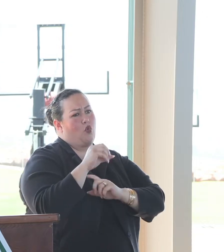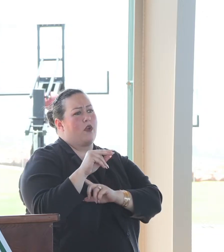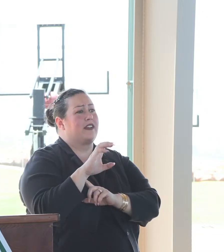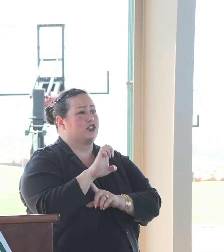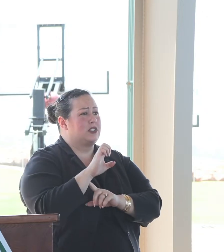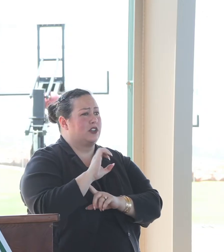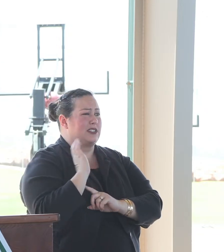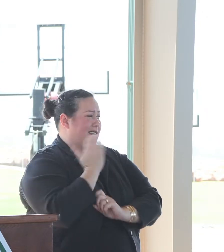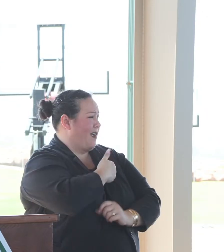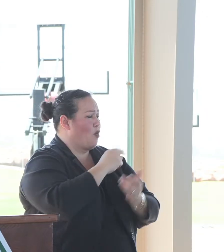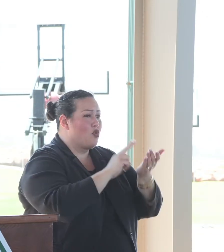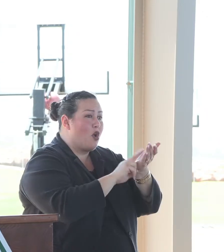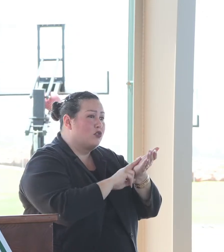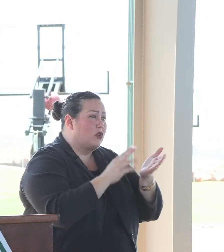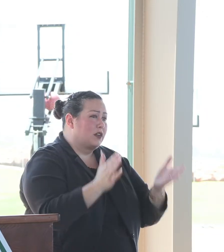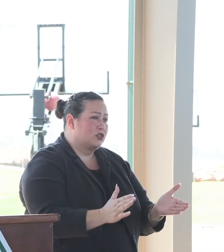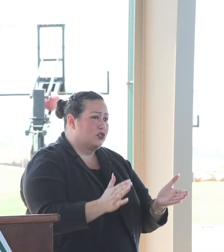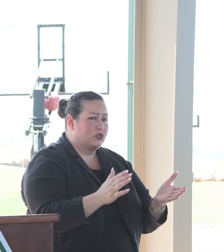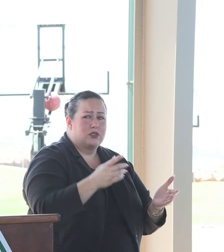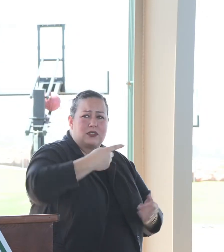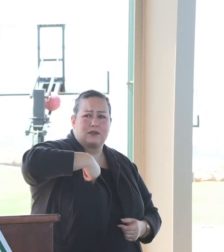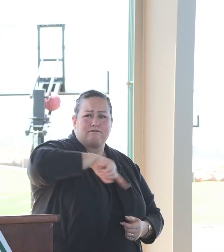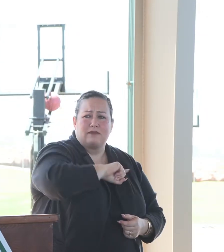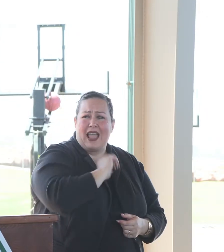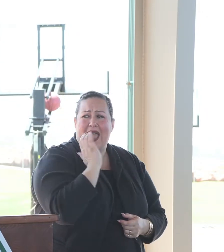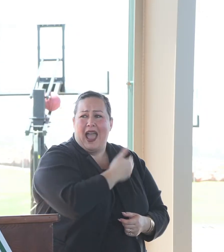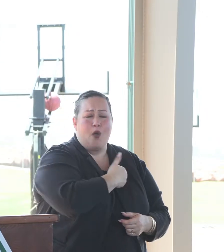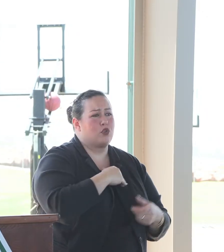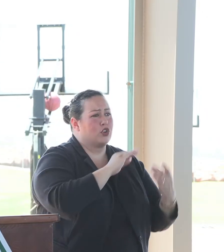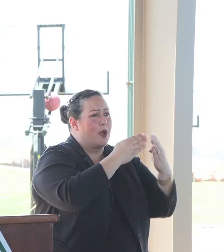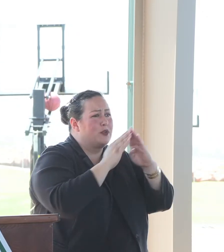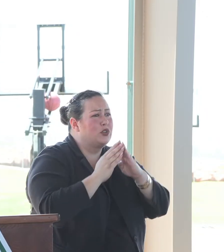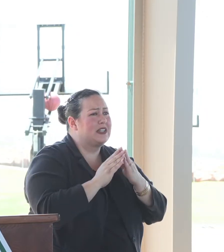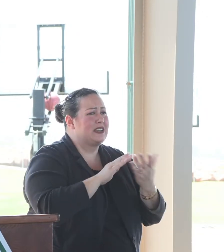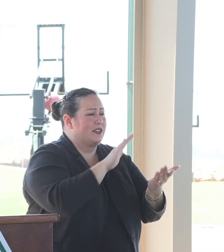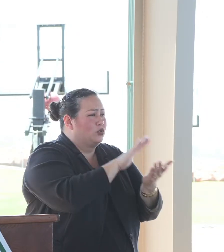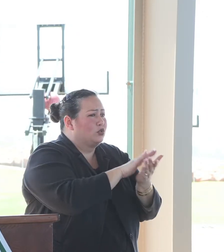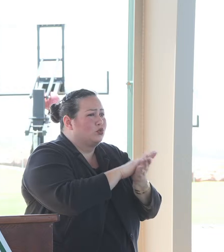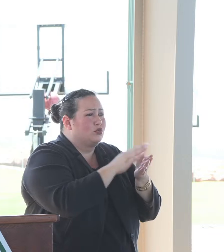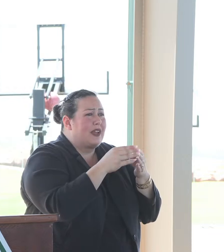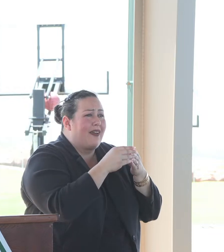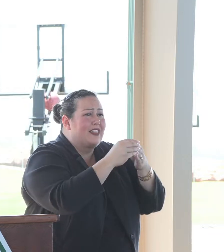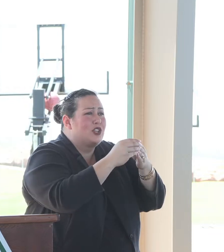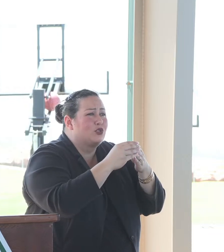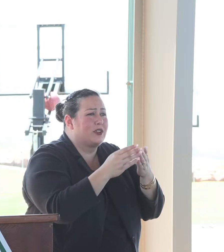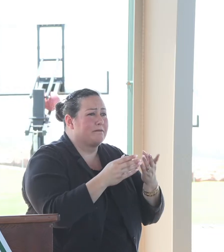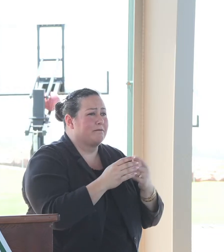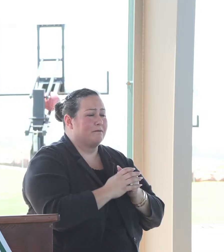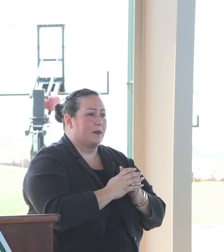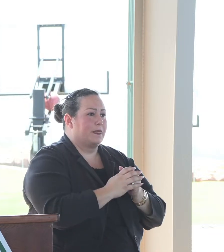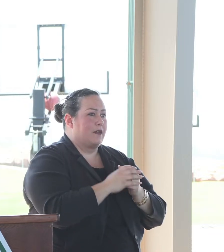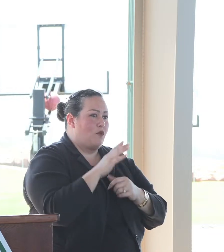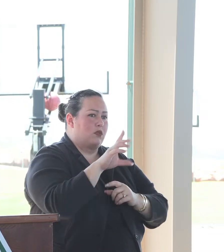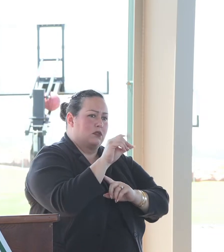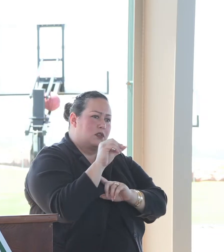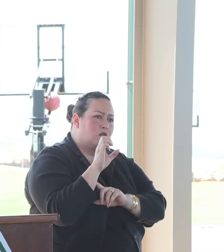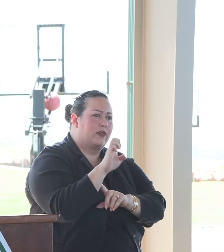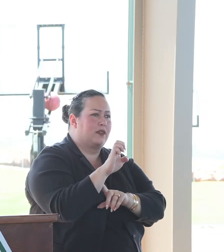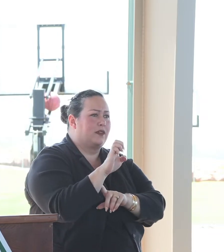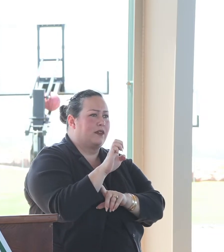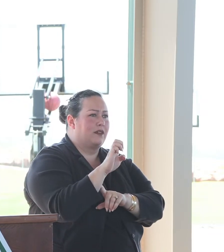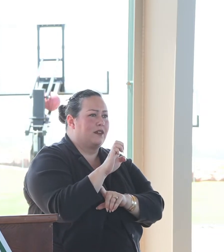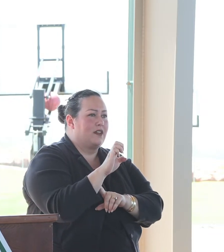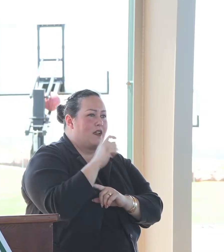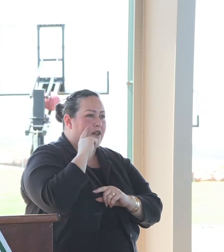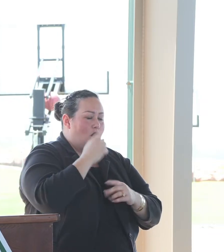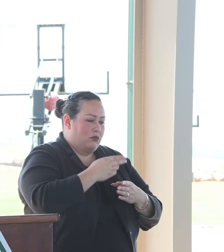came together with the community, the school's leadership, and the Hawaii Department of Education on